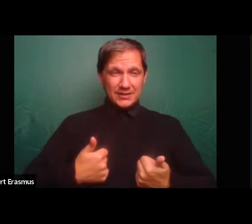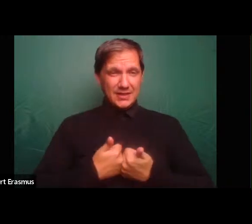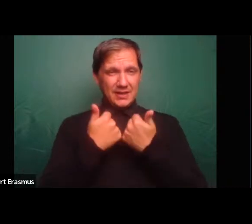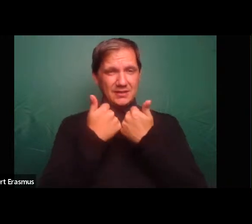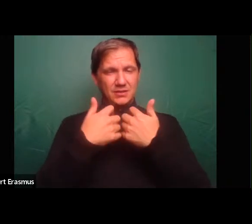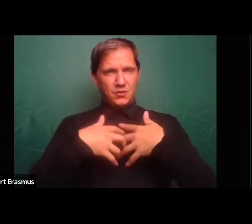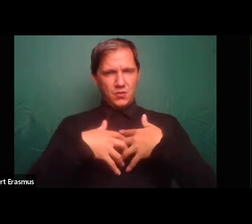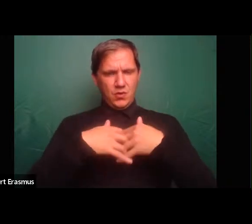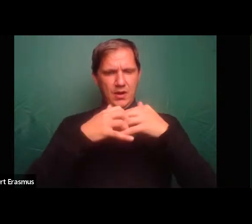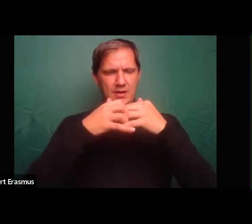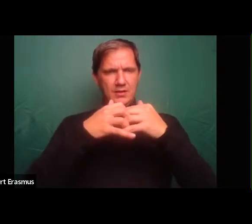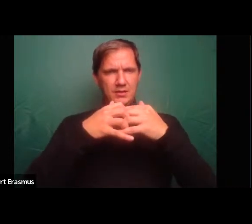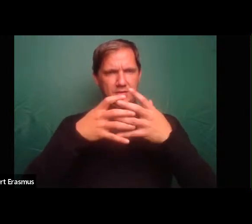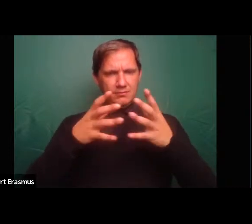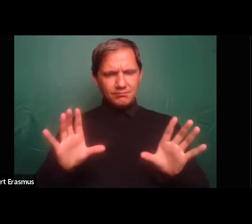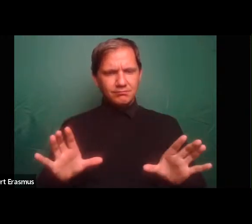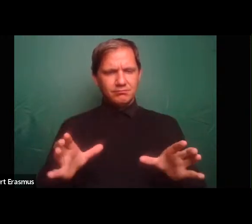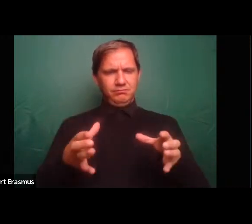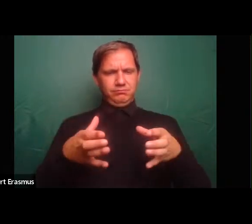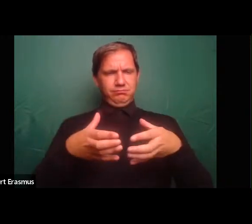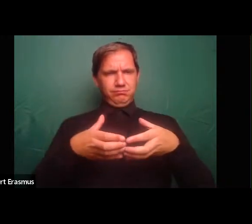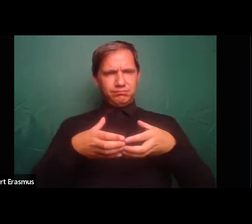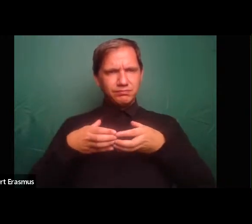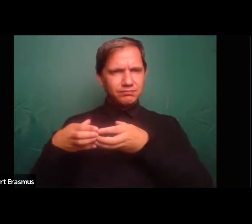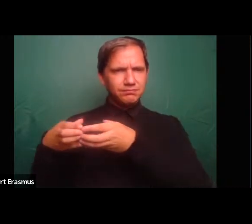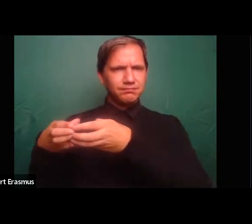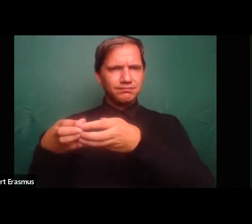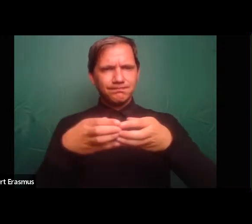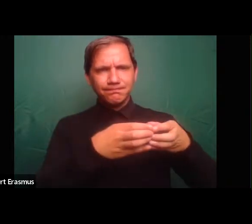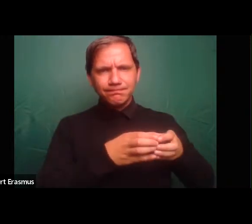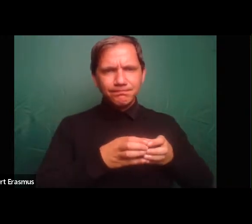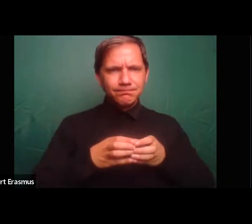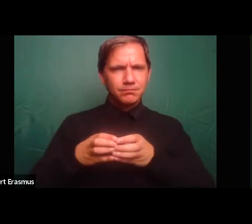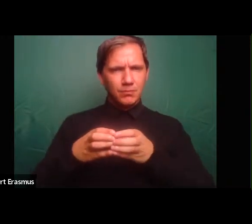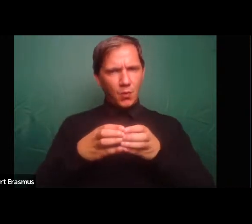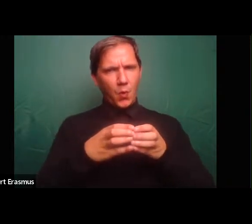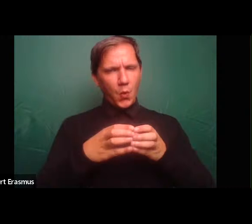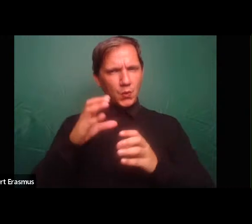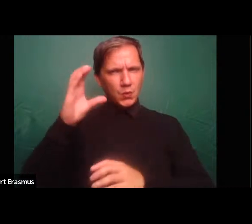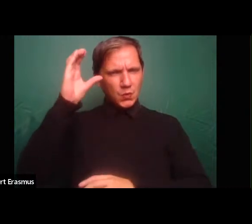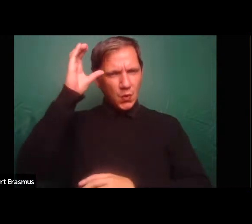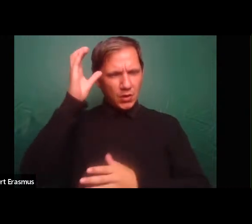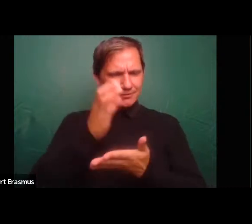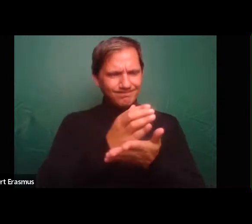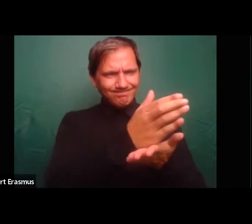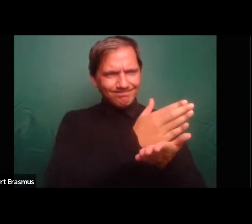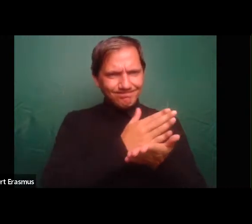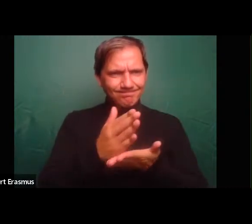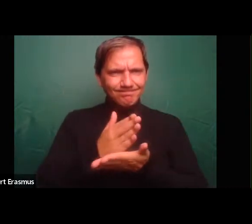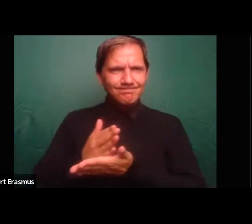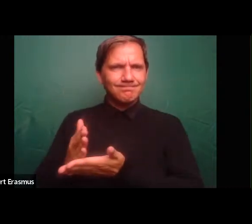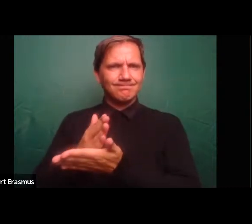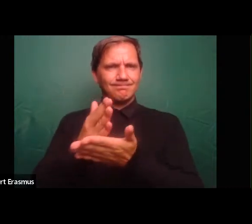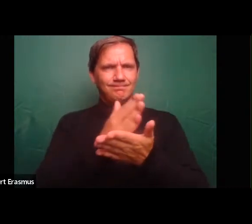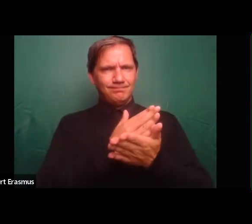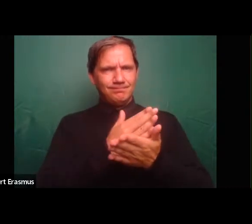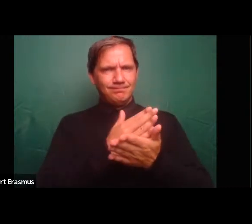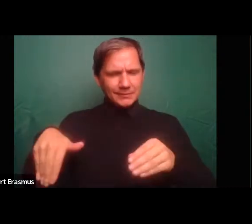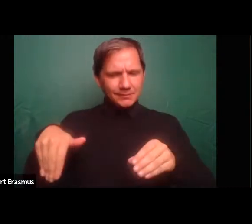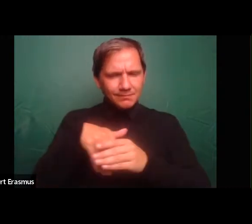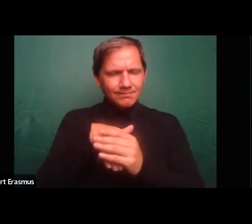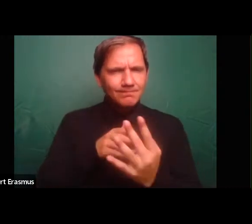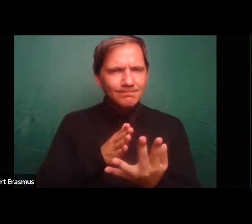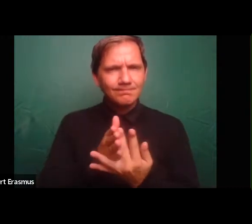a collective consciousness and the challenge that in itself poses to the kind